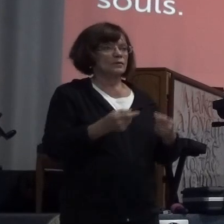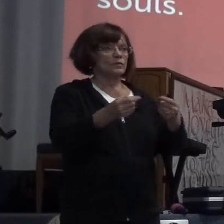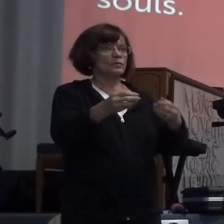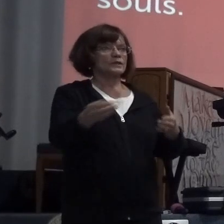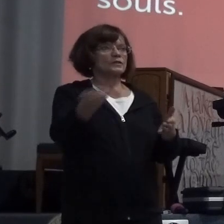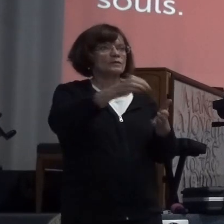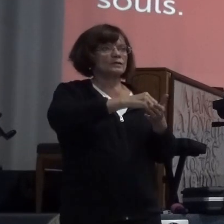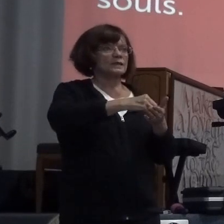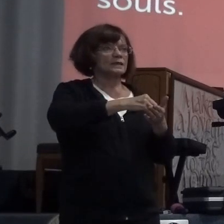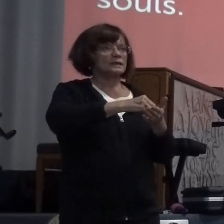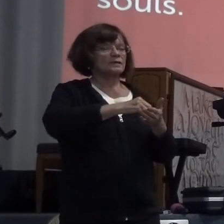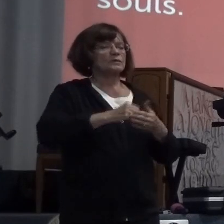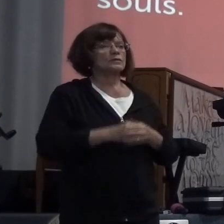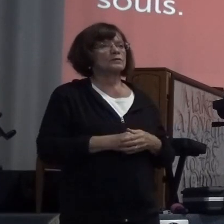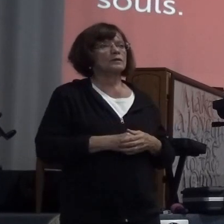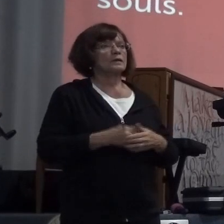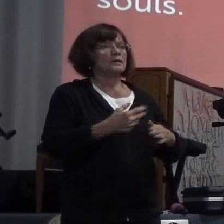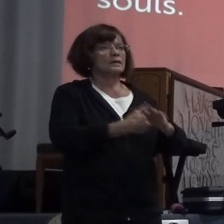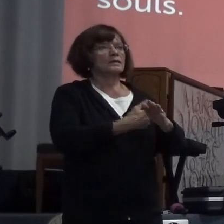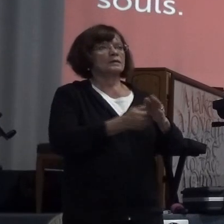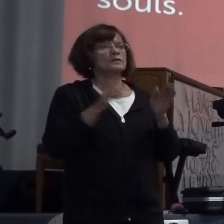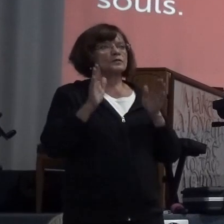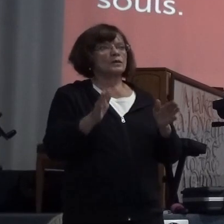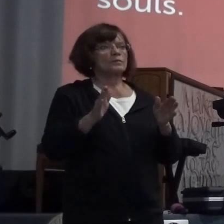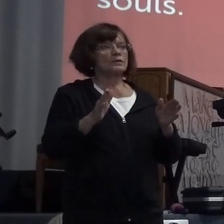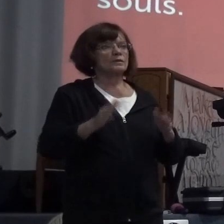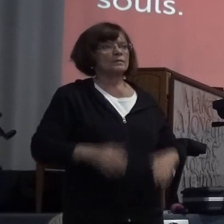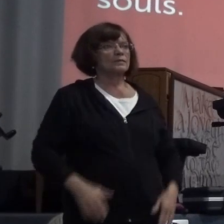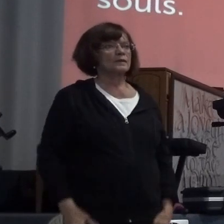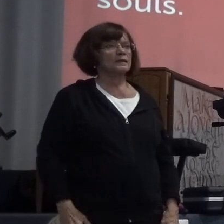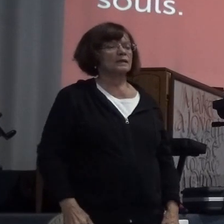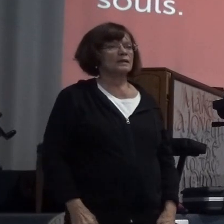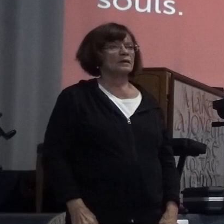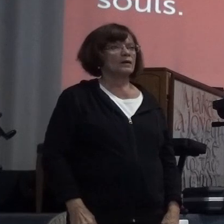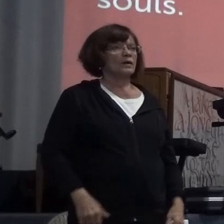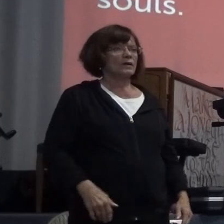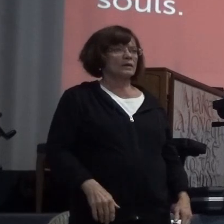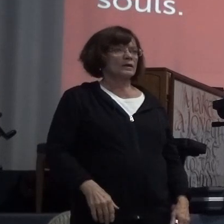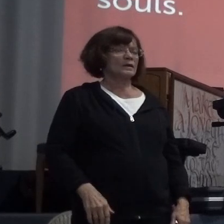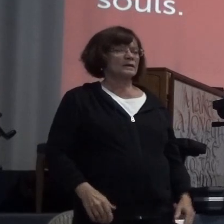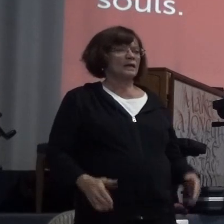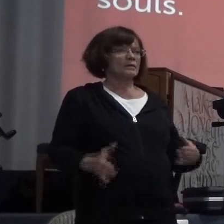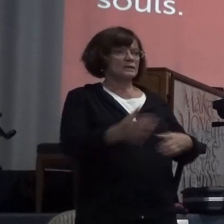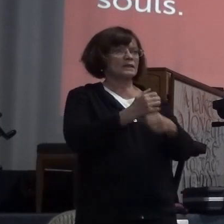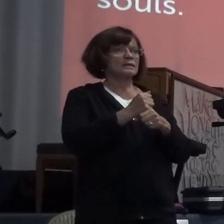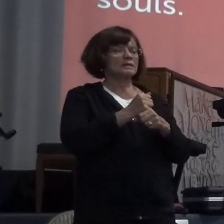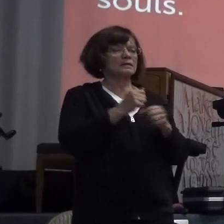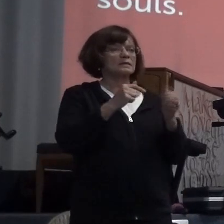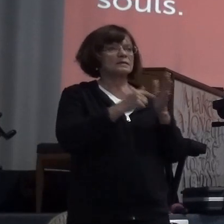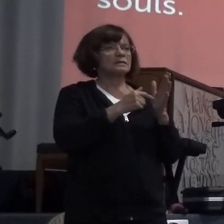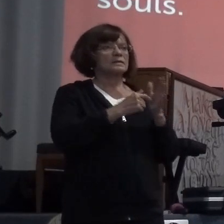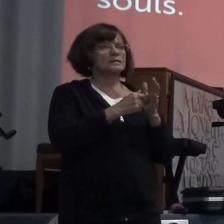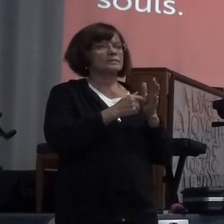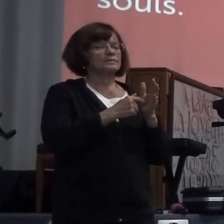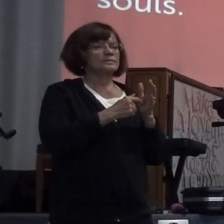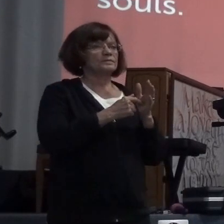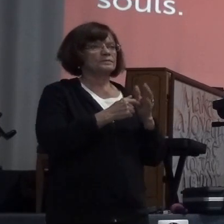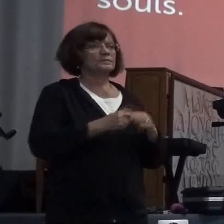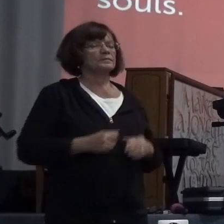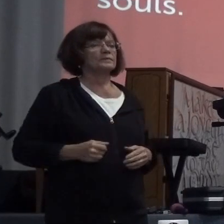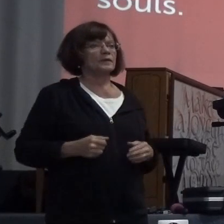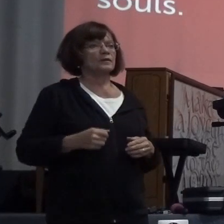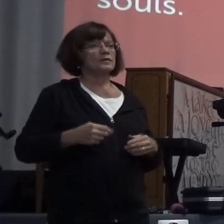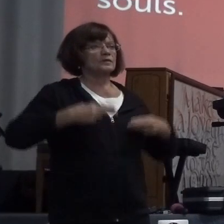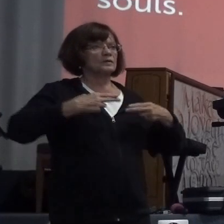So he's not saying we need to go rise up against Nero. He's saying we have to take this persecution because he's got a